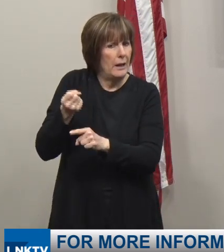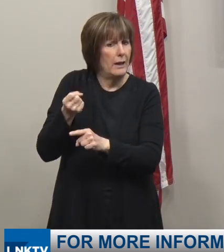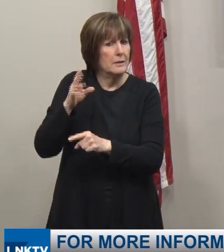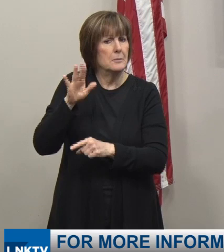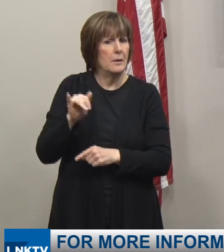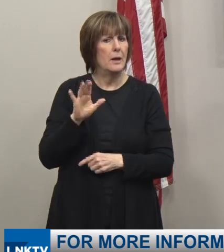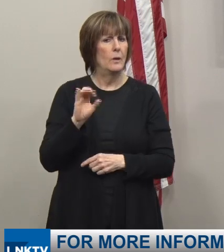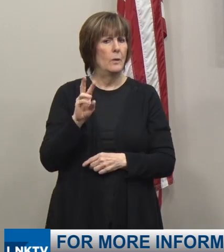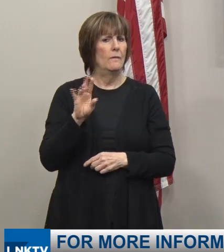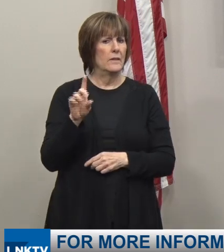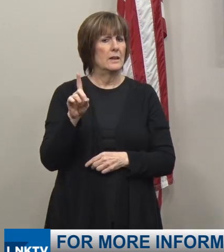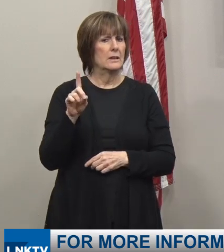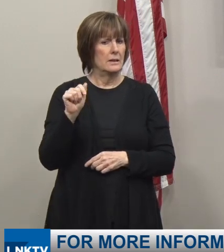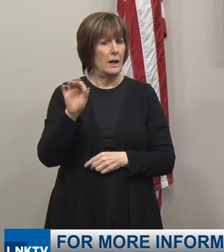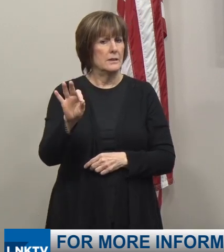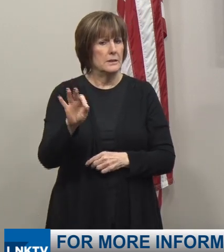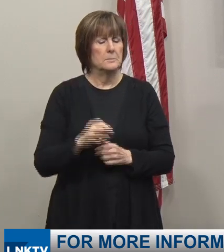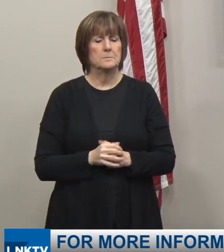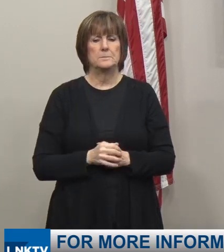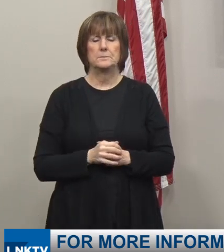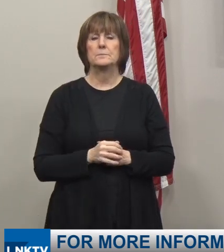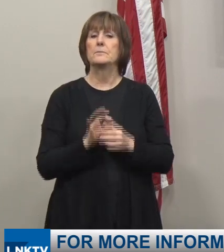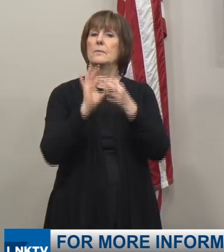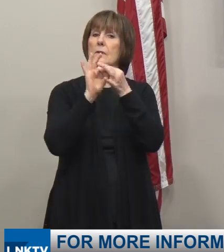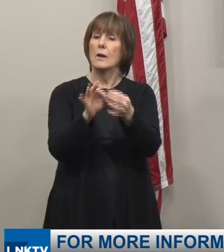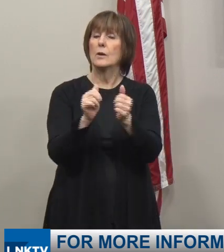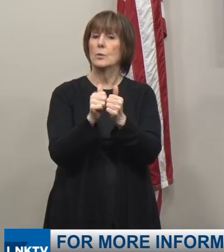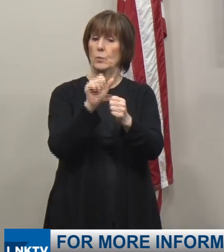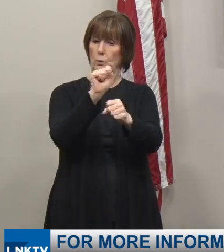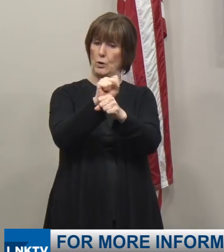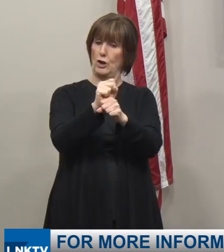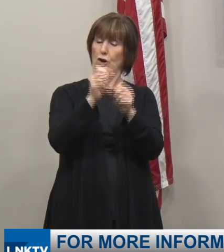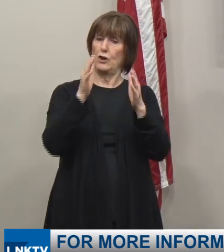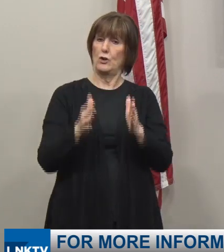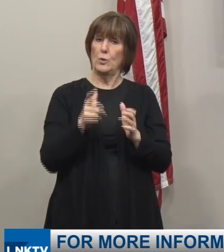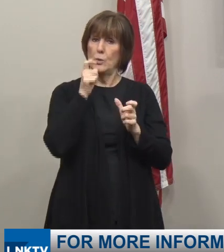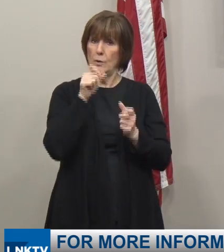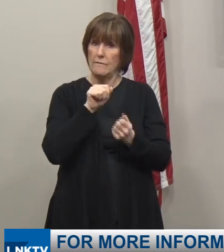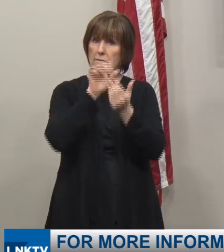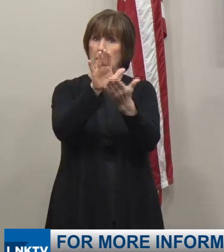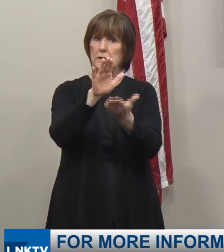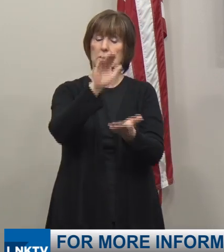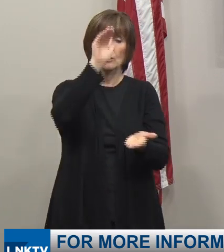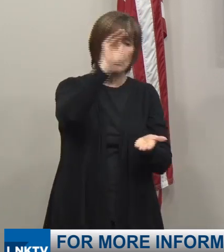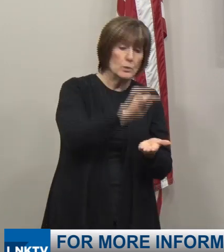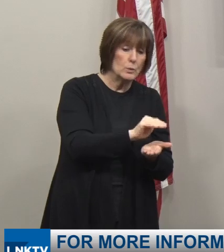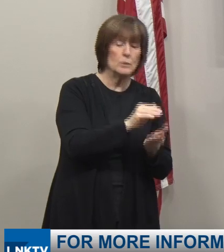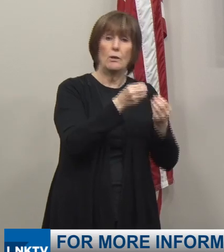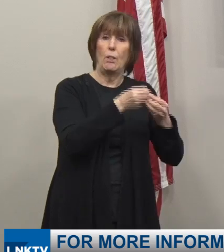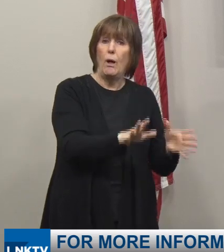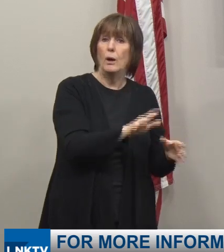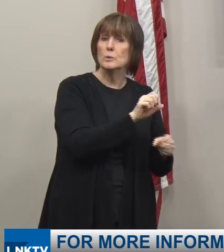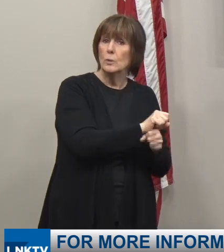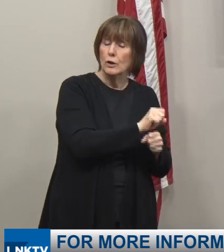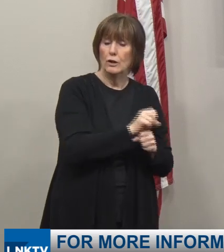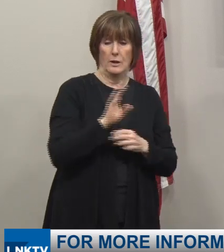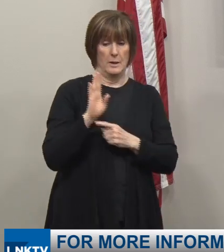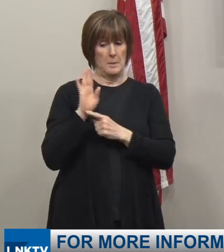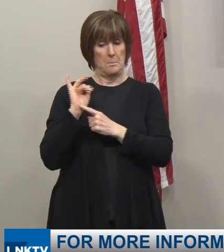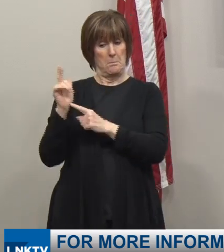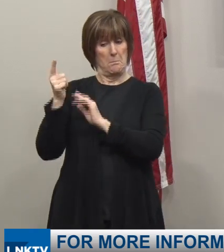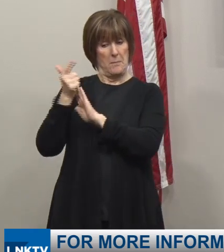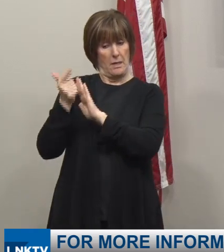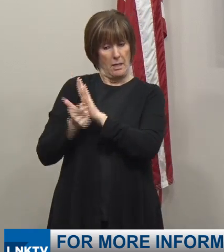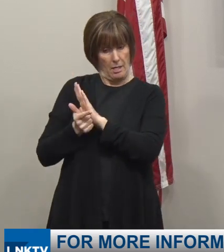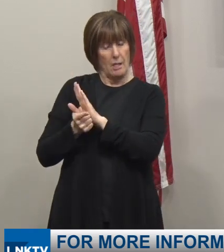COVID-19. With regard to workers facing reduced or lost work, the bill increased the number of people who